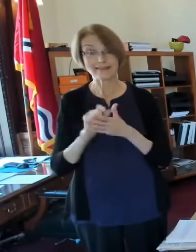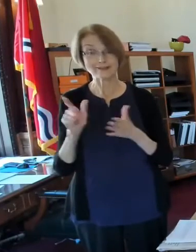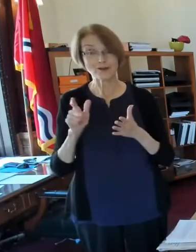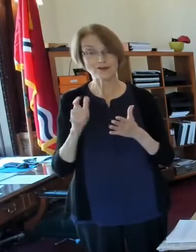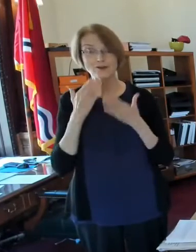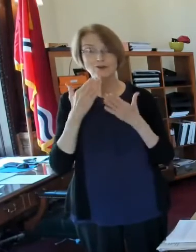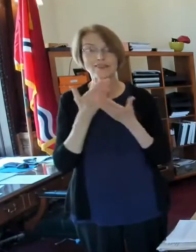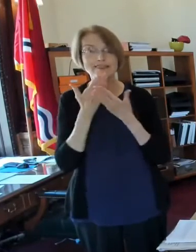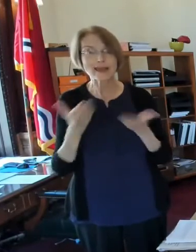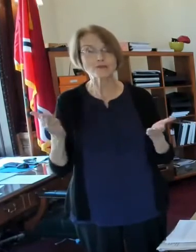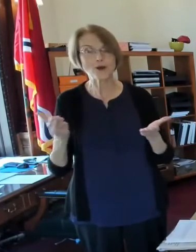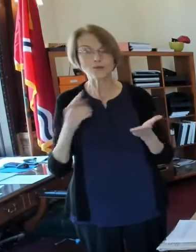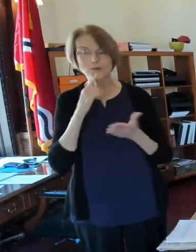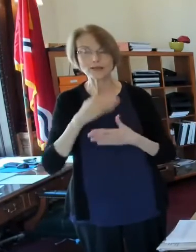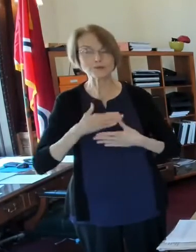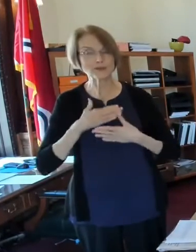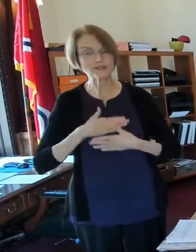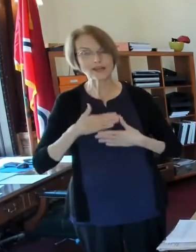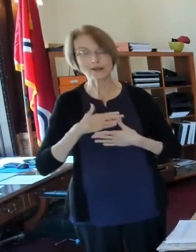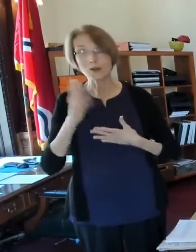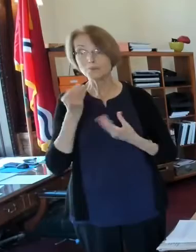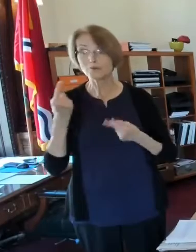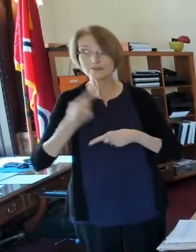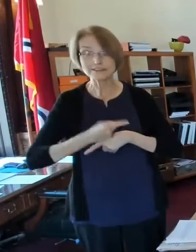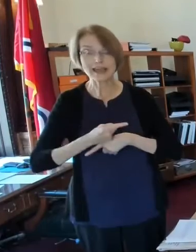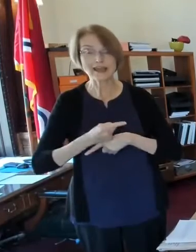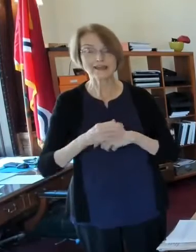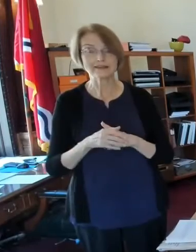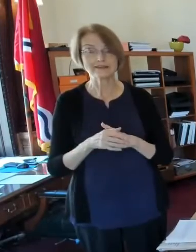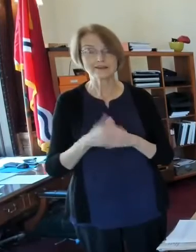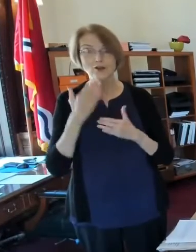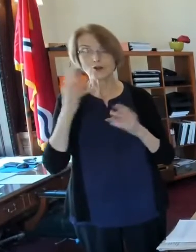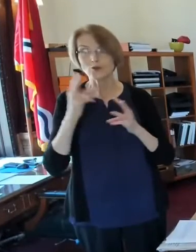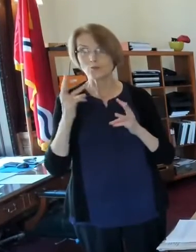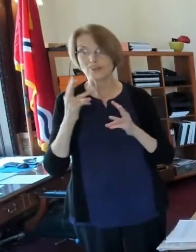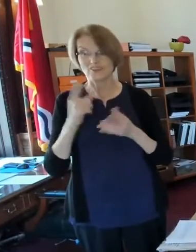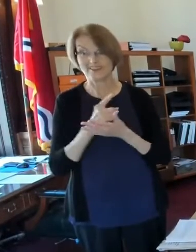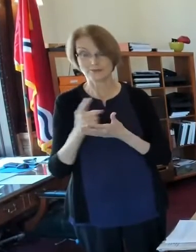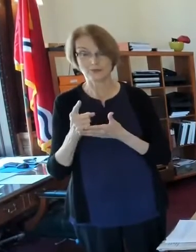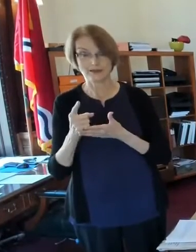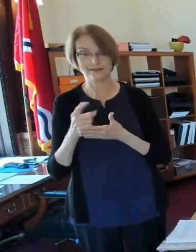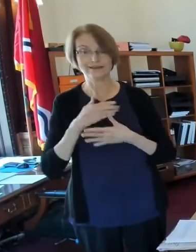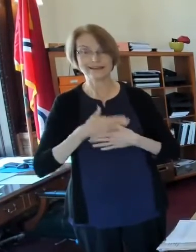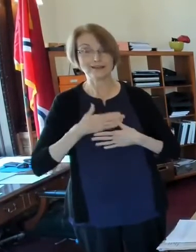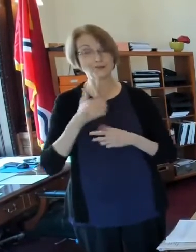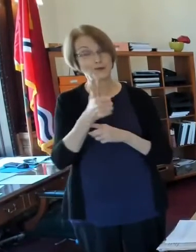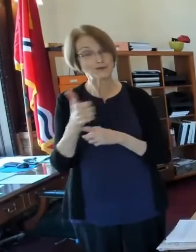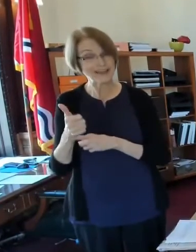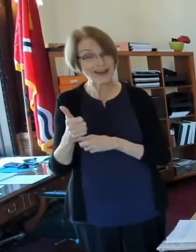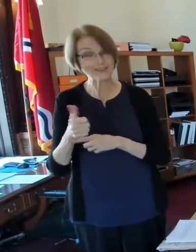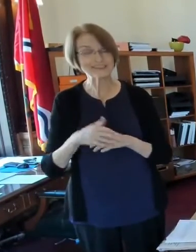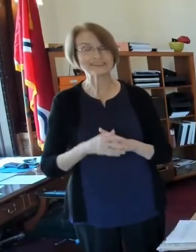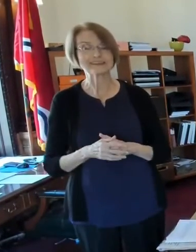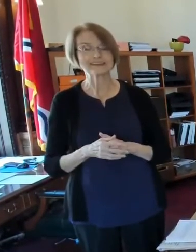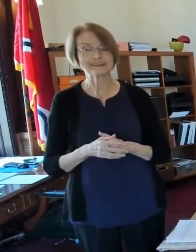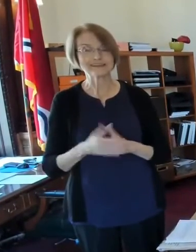Good. Thank you all. Really appreciate it. We got a beautiful day out there. Have good weather all this week. Enjoy yourselves.